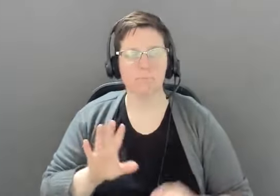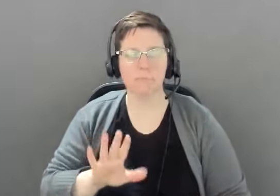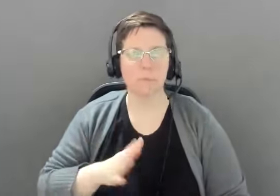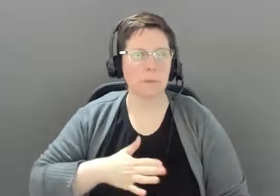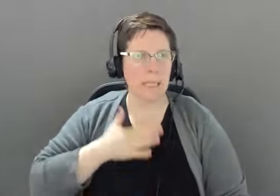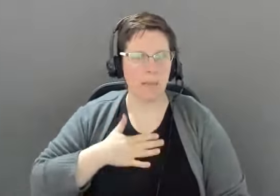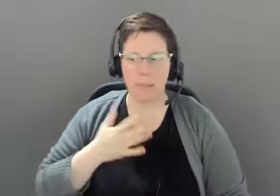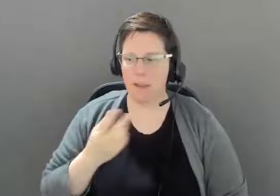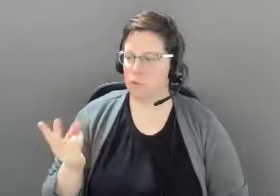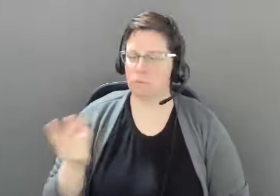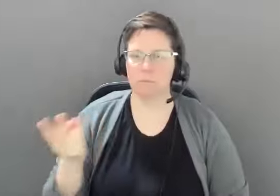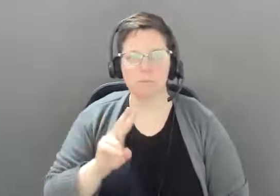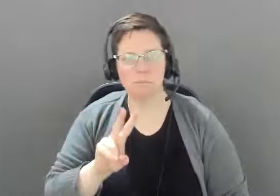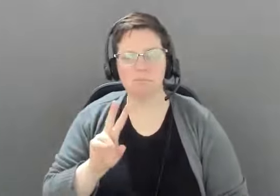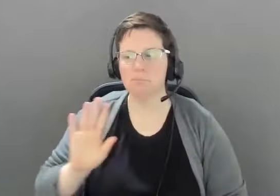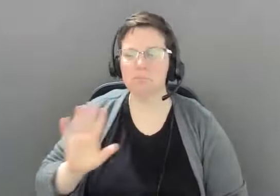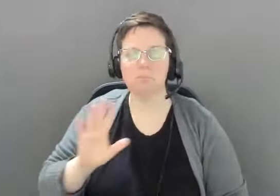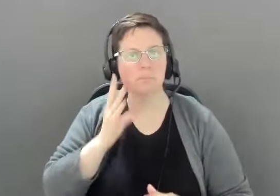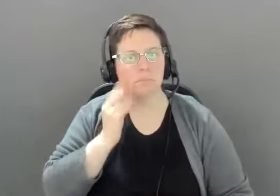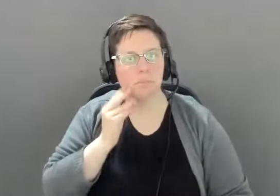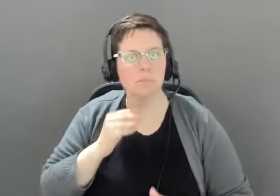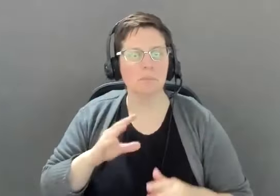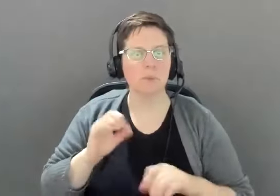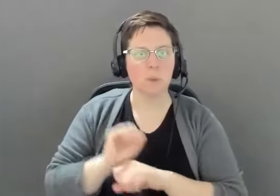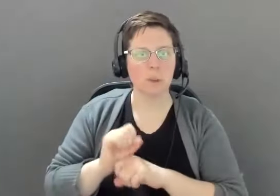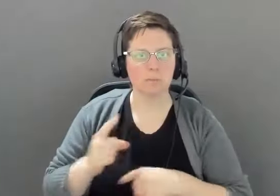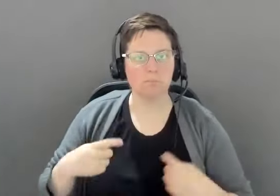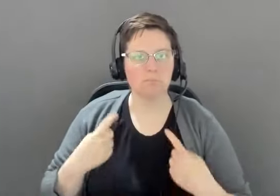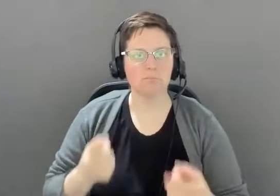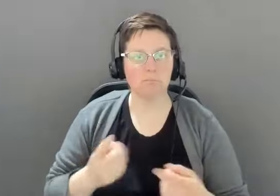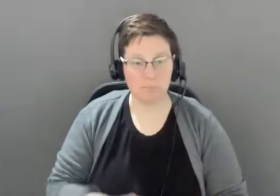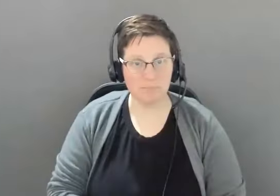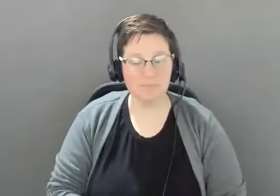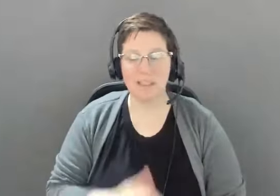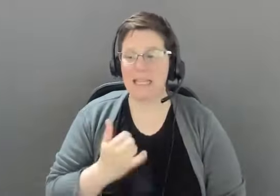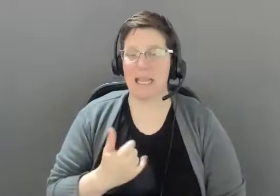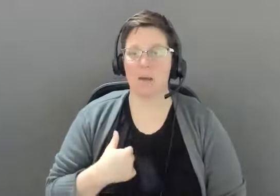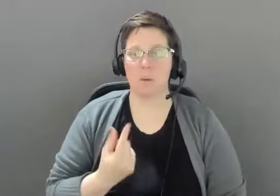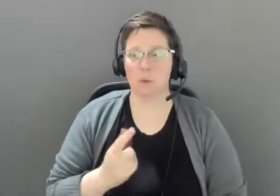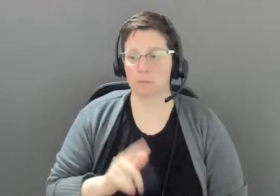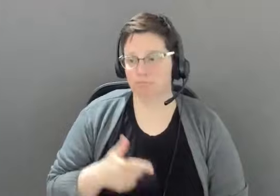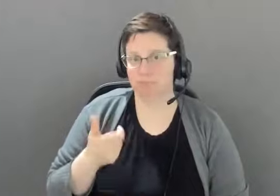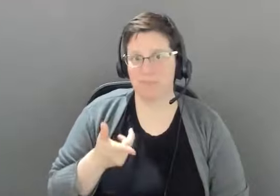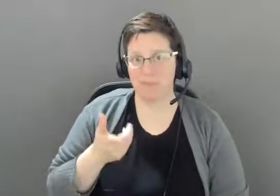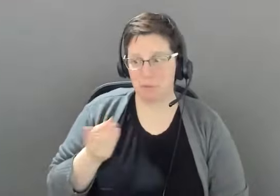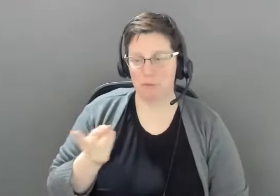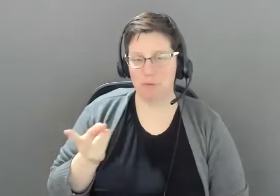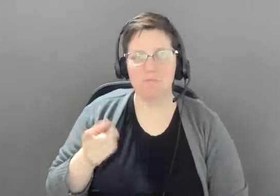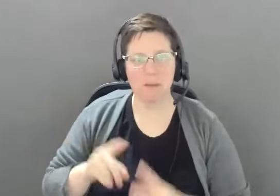advocates. They will introduce themselves, so I'm going to pass it over to them to do so and start the presentation. I will then